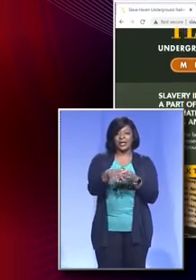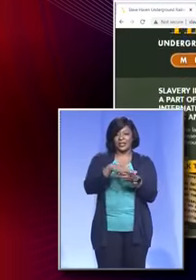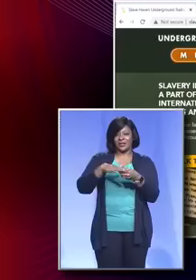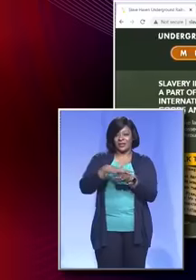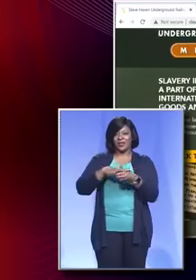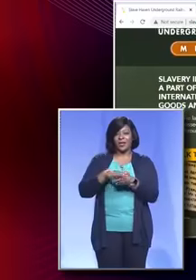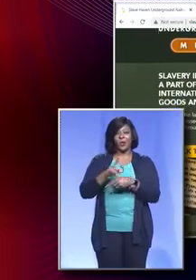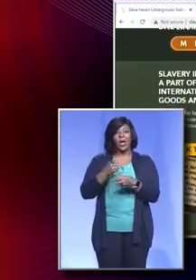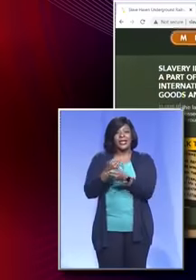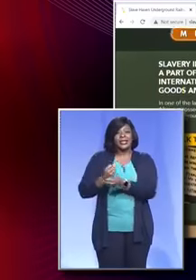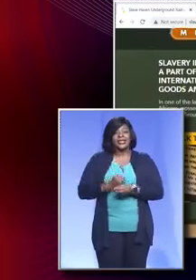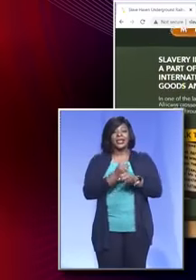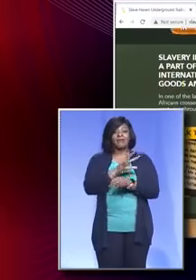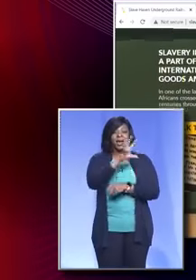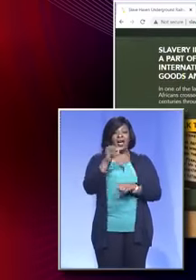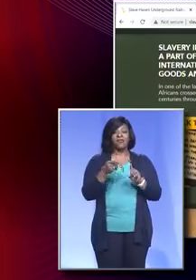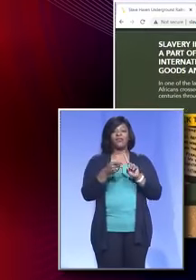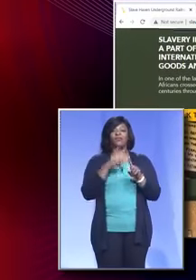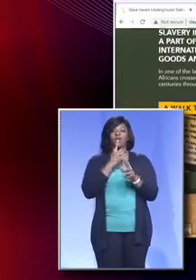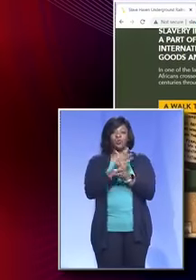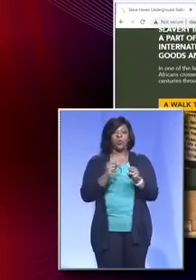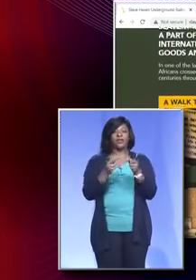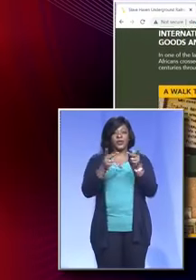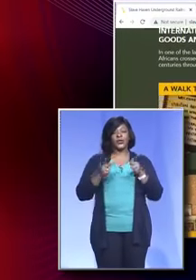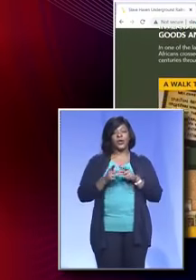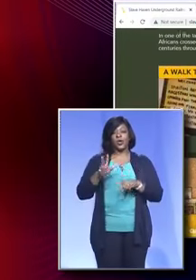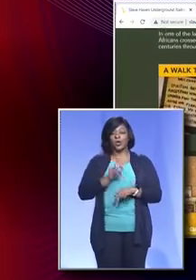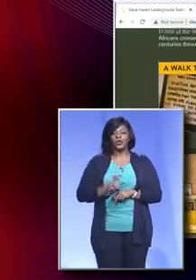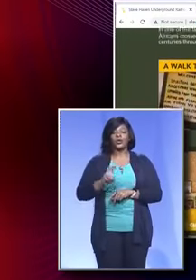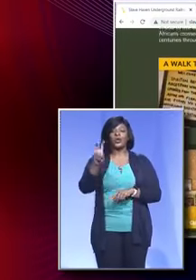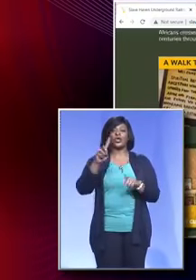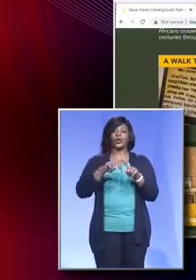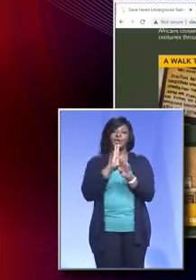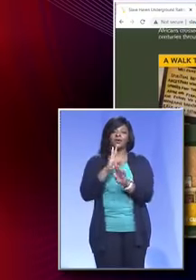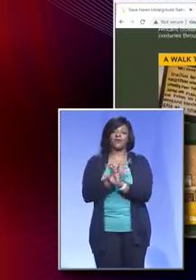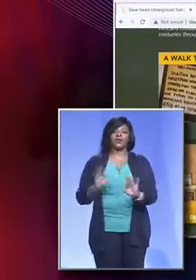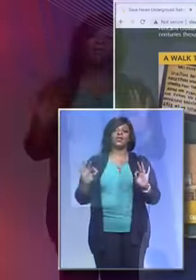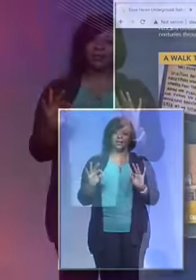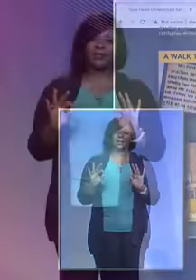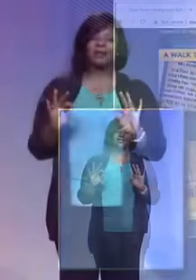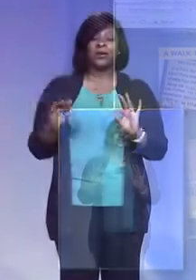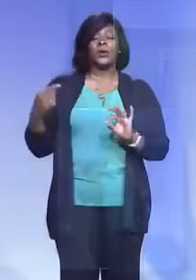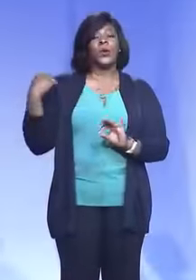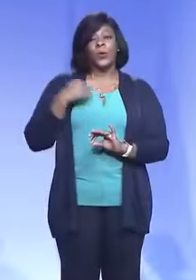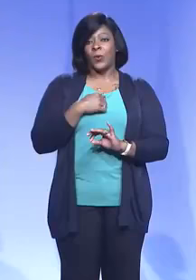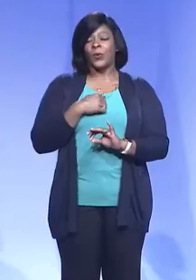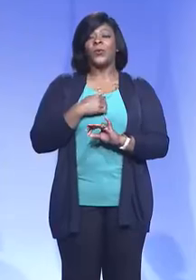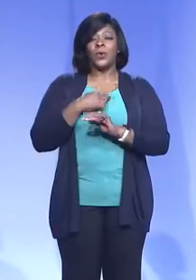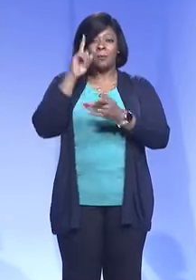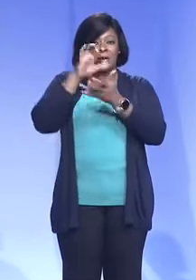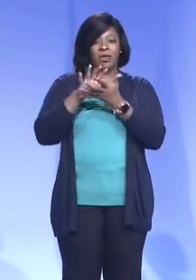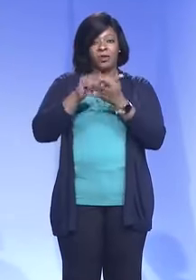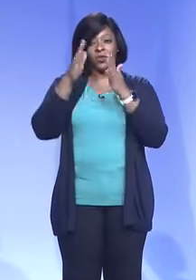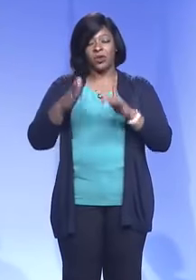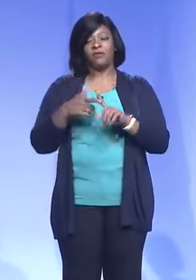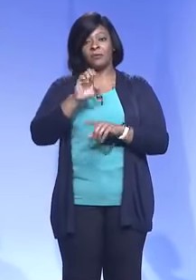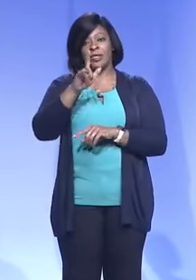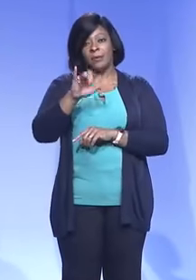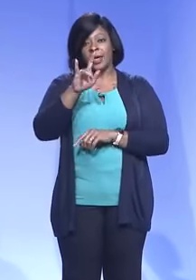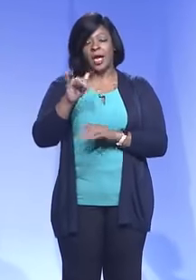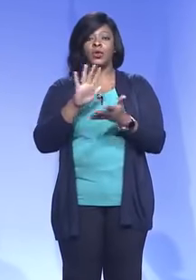where enslaved Africans sought refuge on their journey to freedom. We believe that the students from Shelby